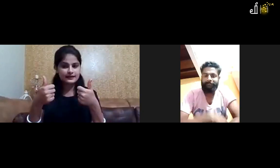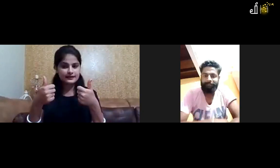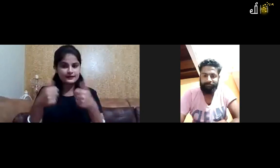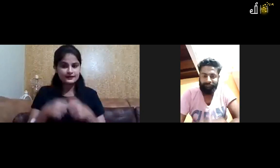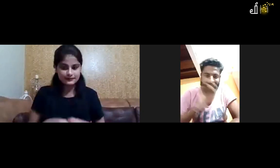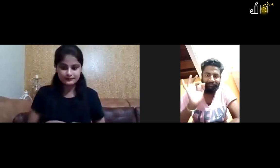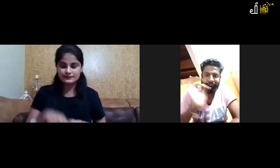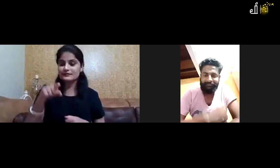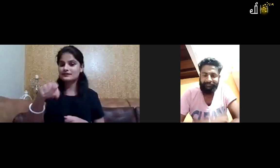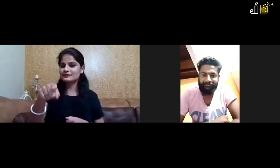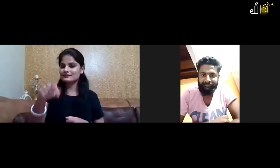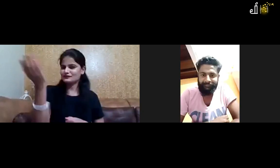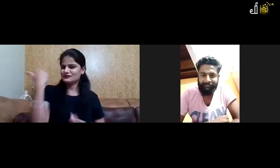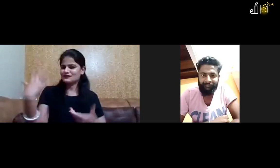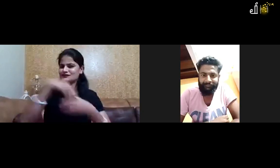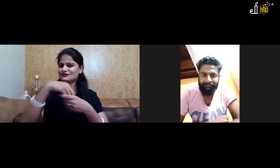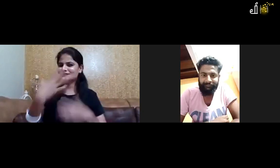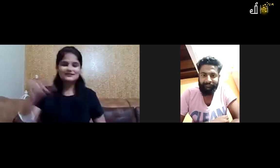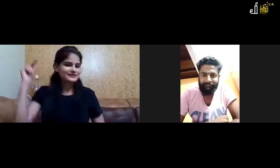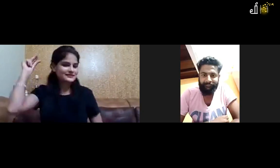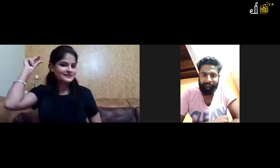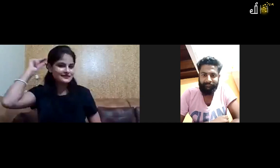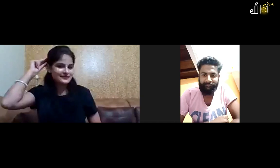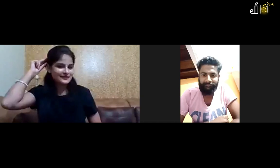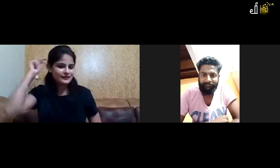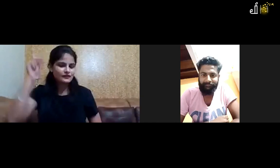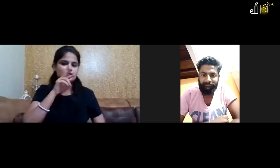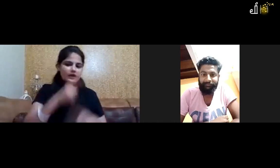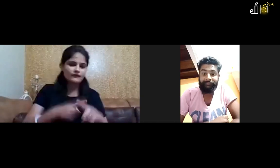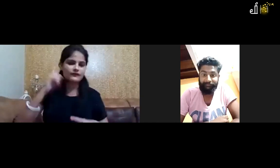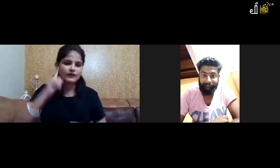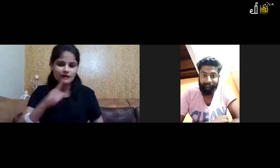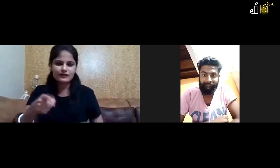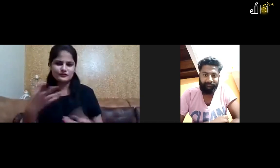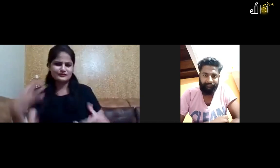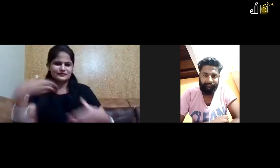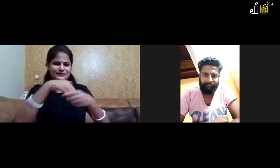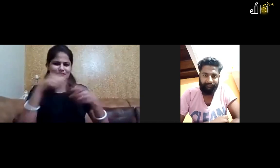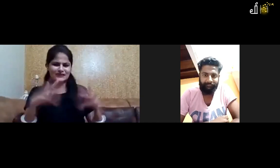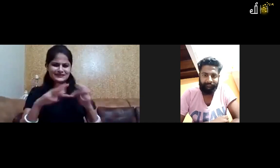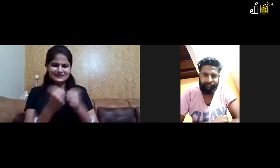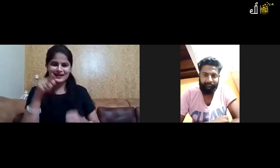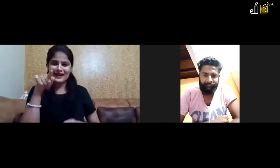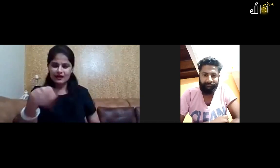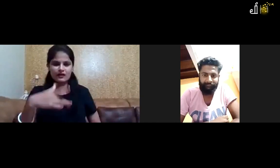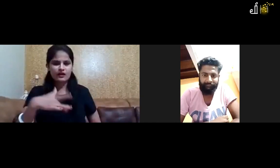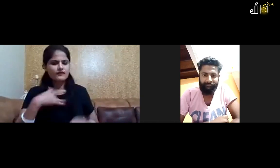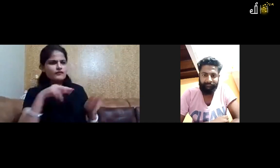see you perfectly. Yeah, here. Okay, so you attended the cochlear implant workshop,